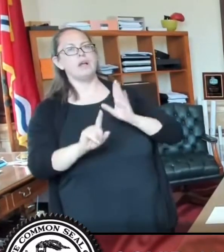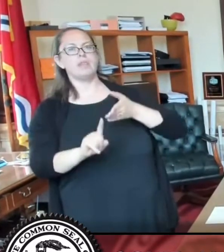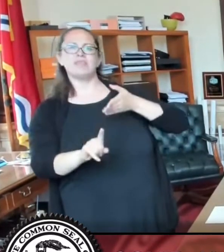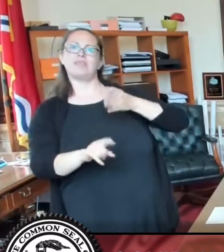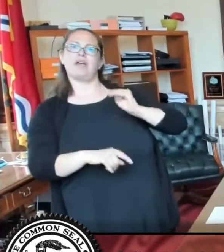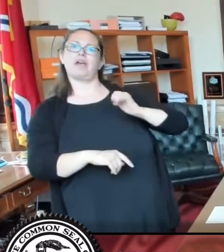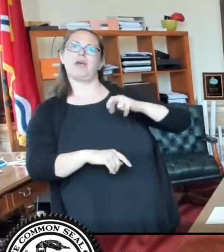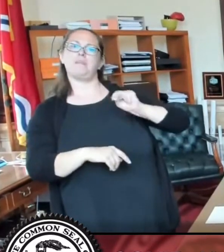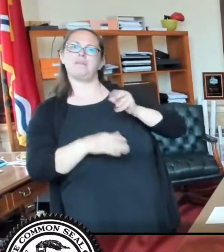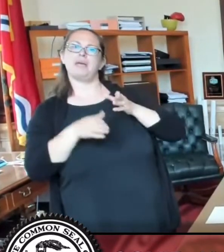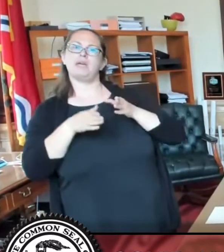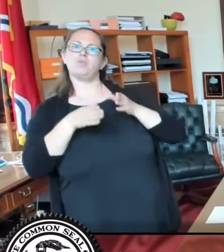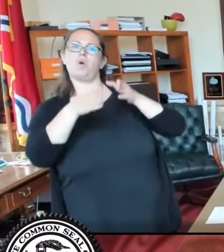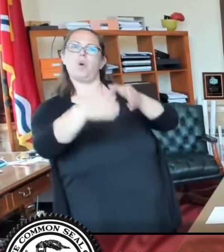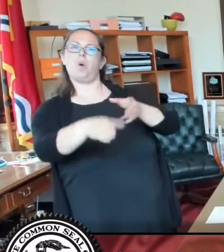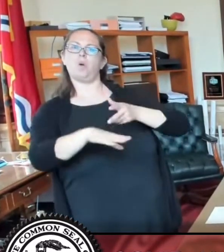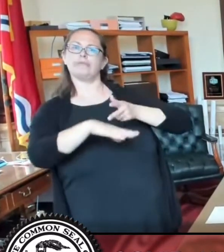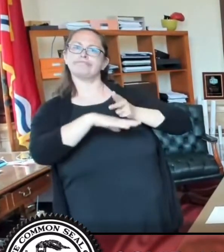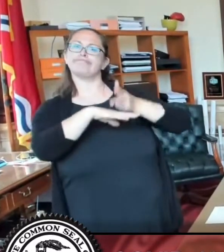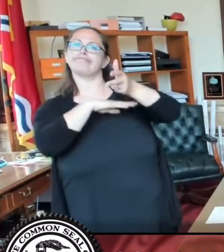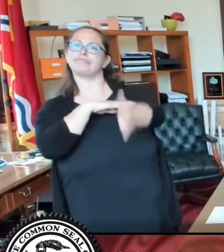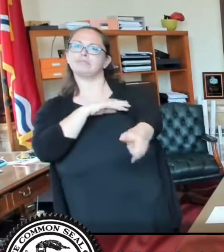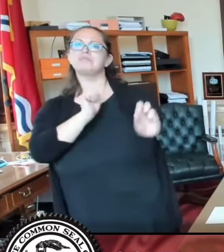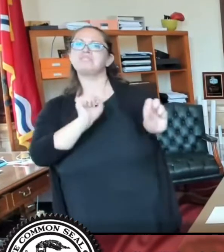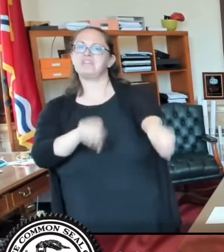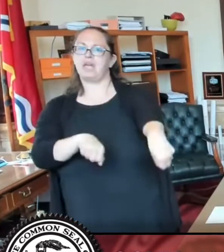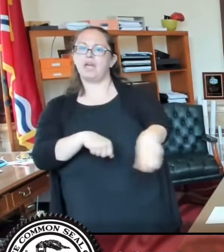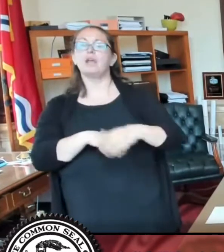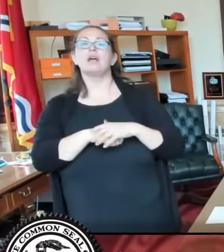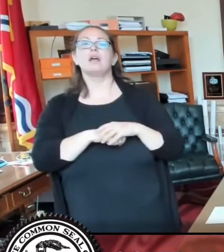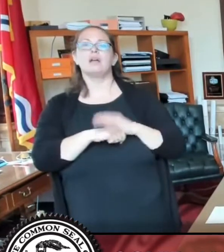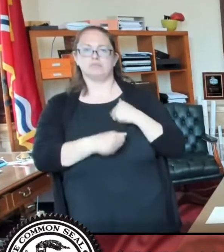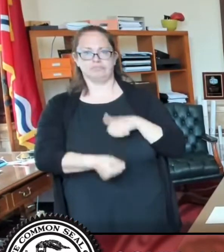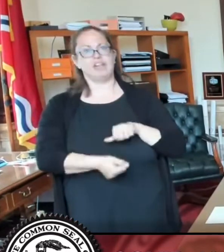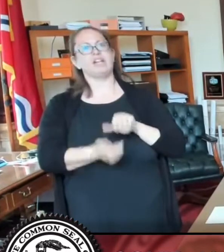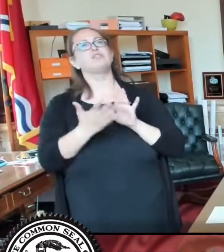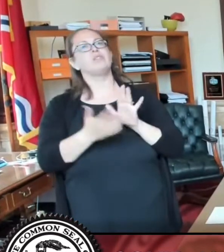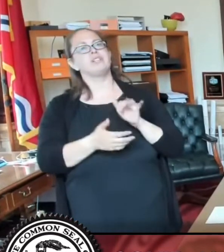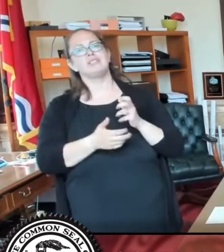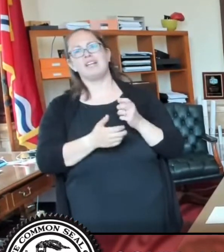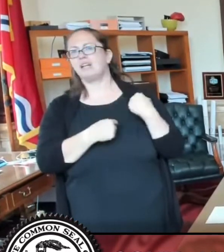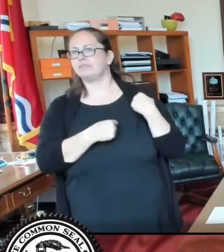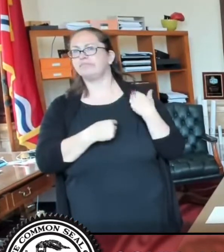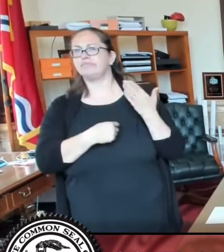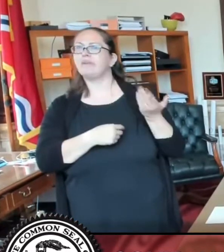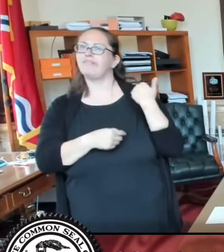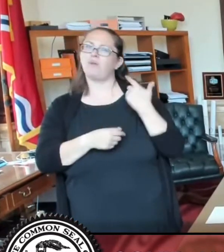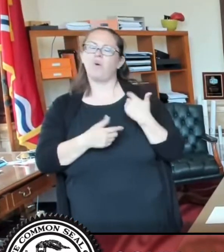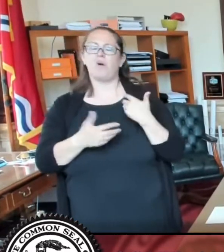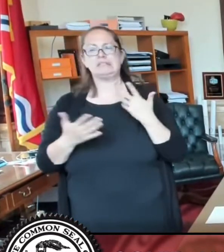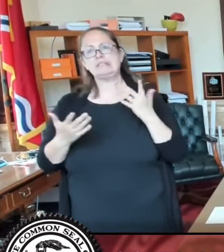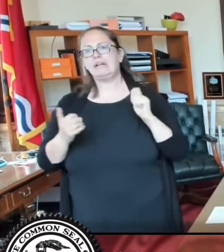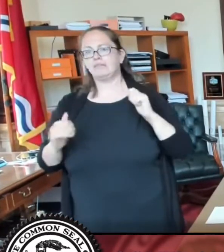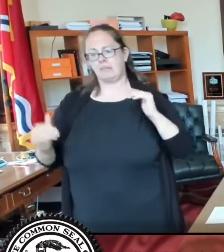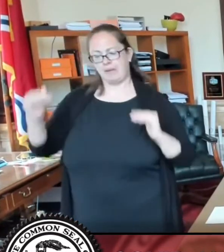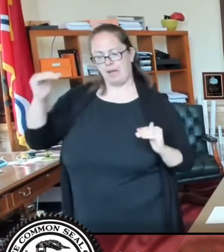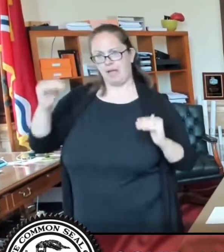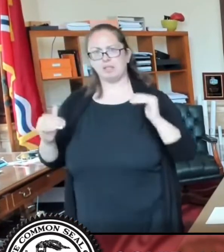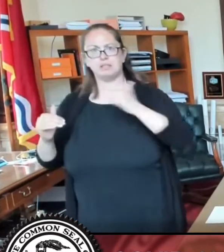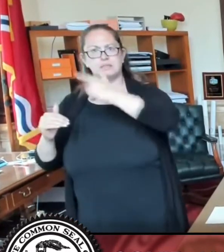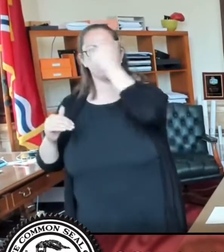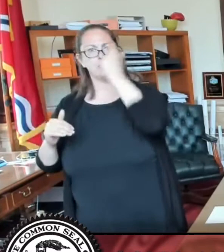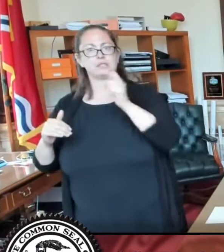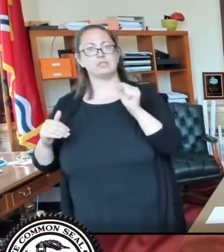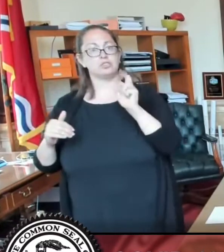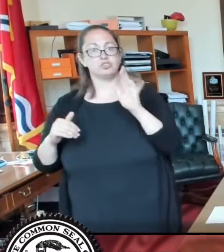goes through the park. And you know, I've addressed this one before, and it's such a balancing act, because Tracy, as sure